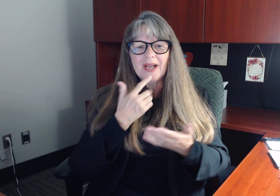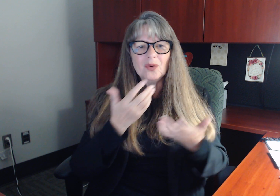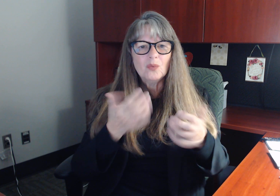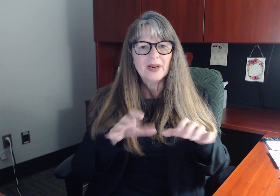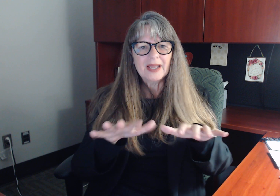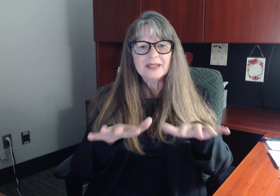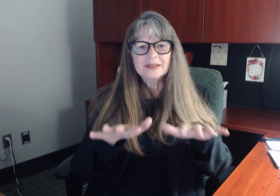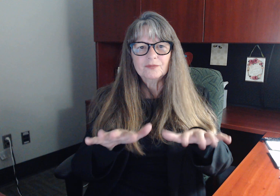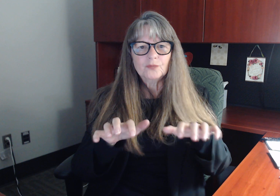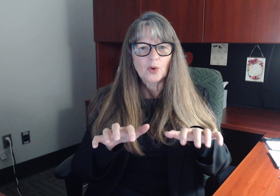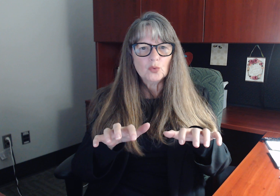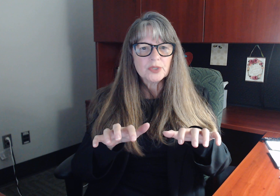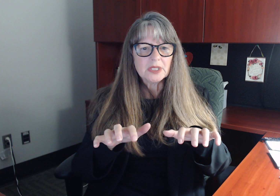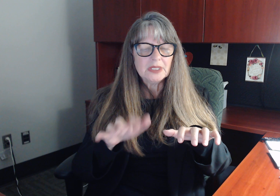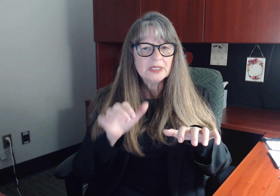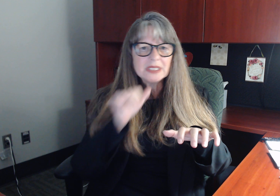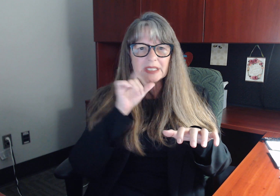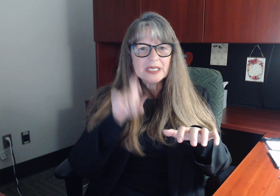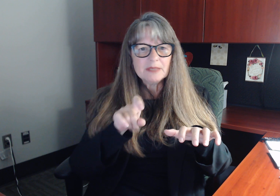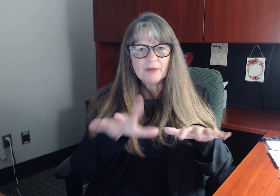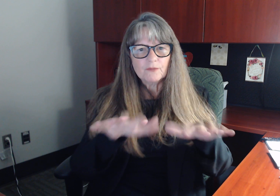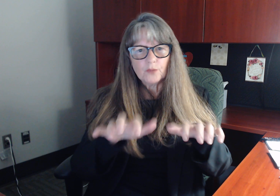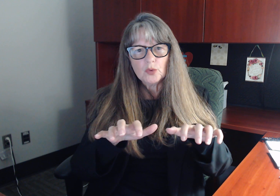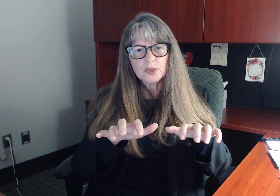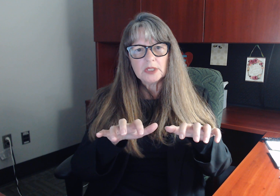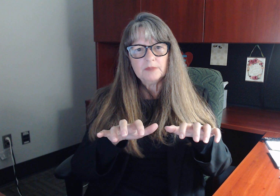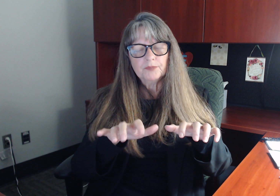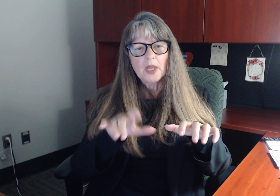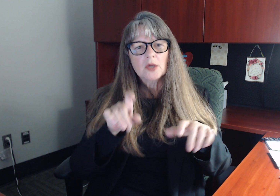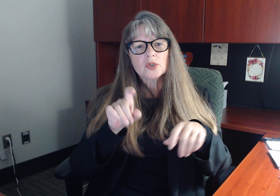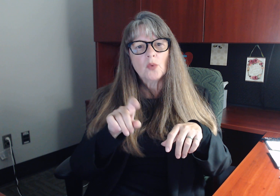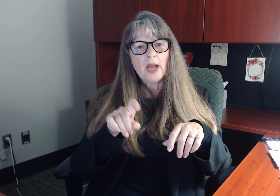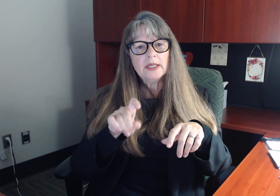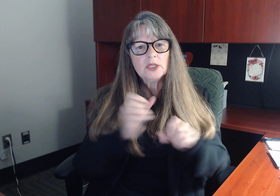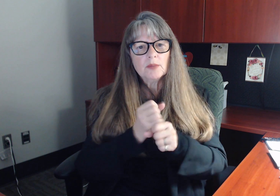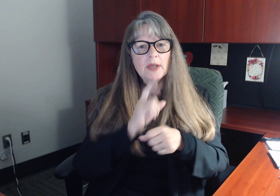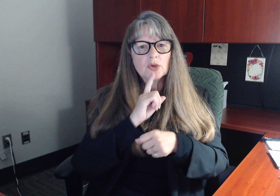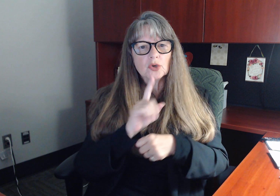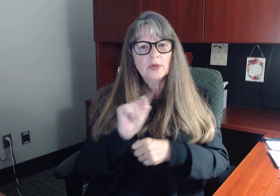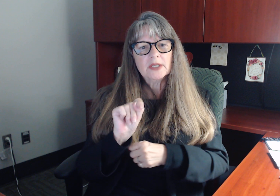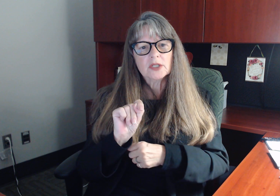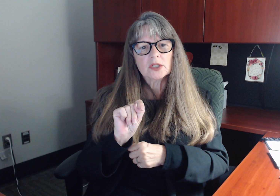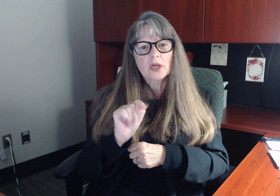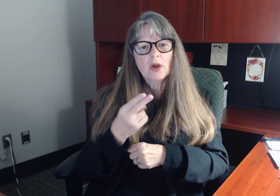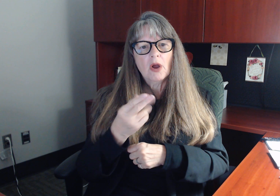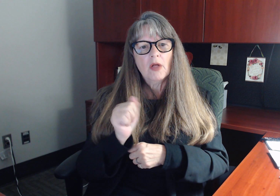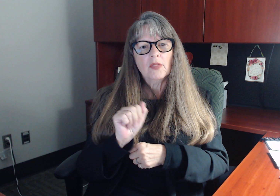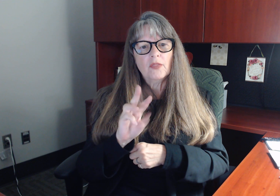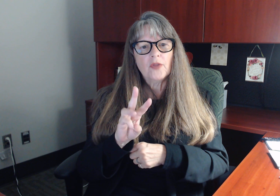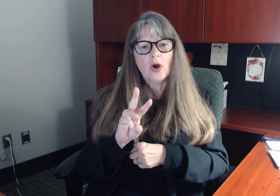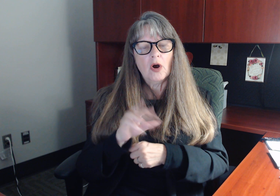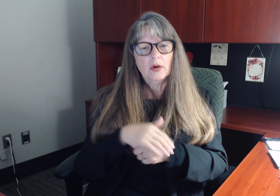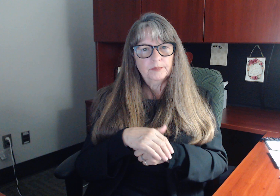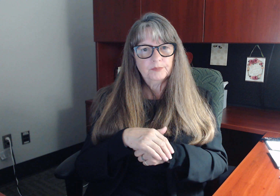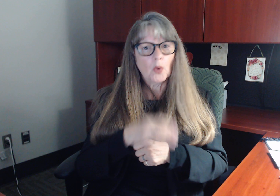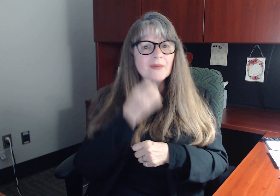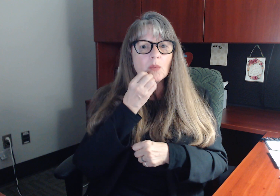want it frozen. It doesn't need to be frozen, so I need to make sure it's thaw or even warmed